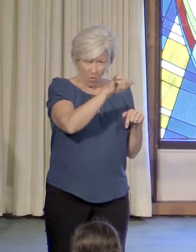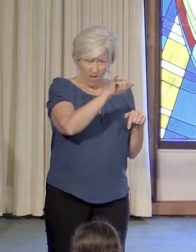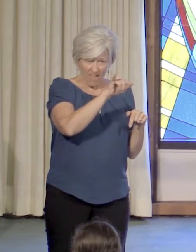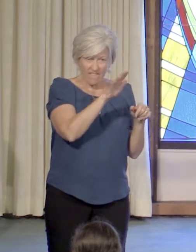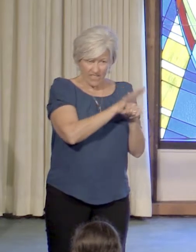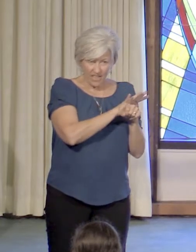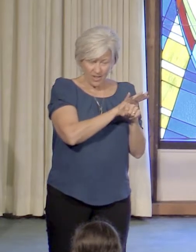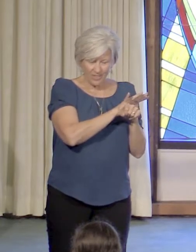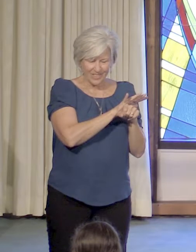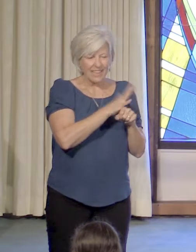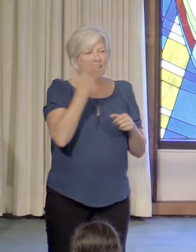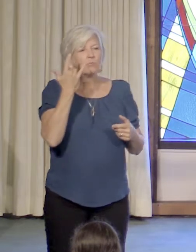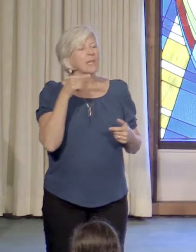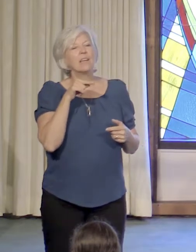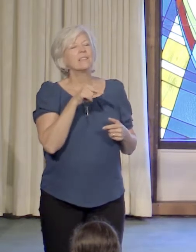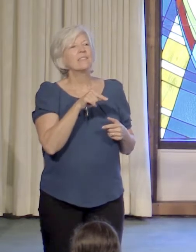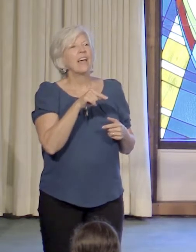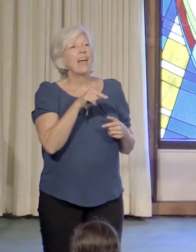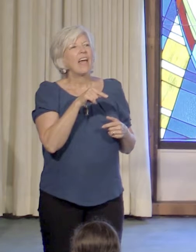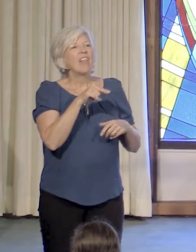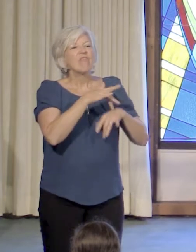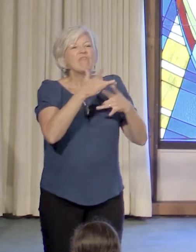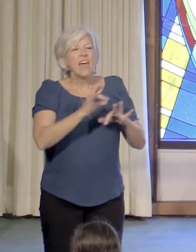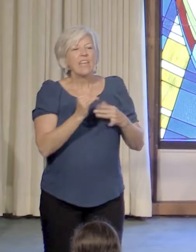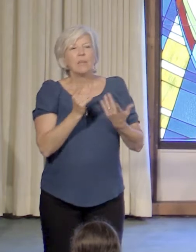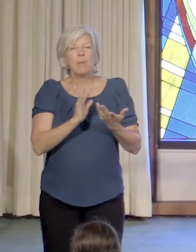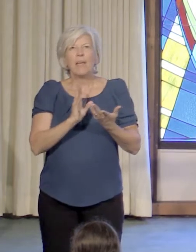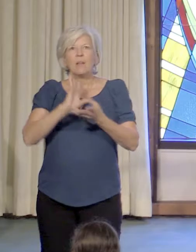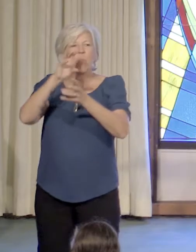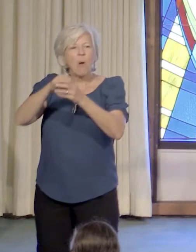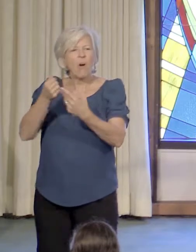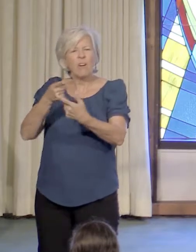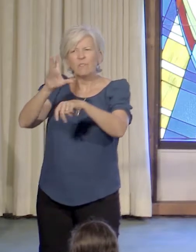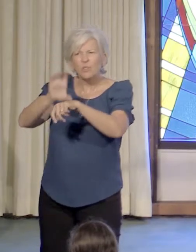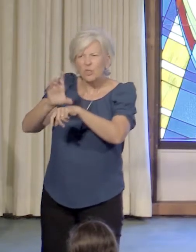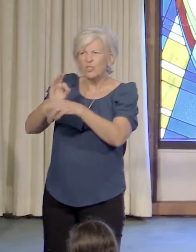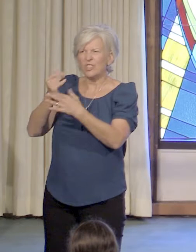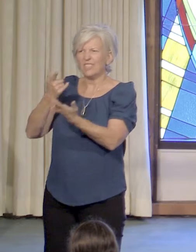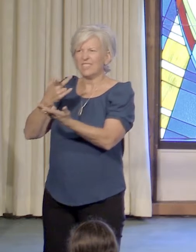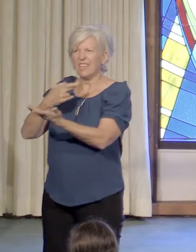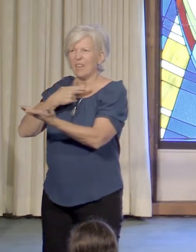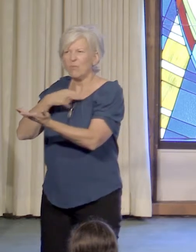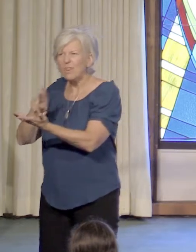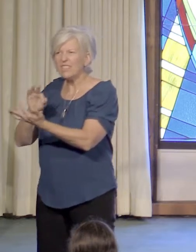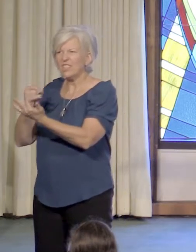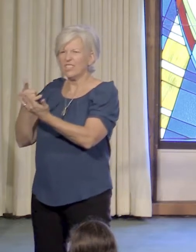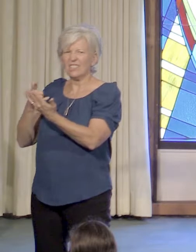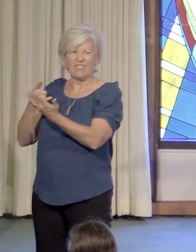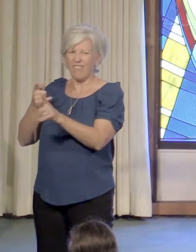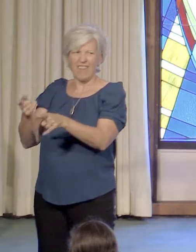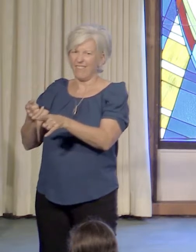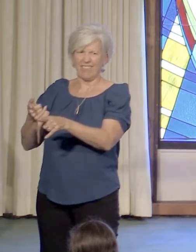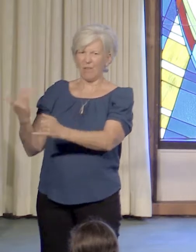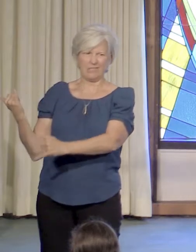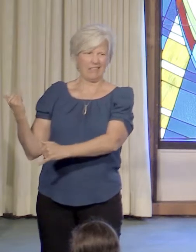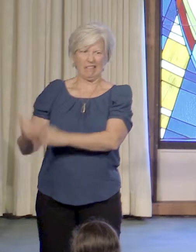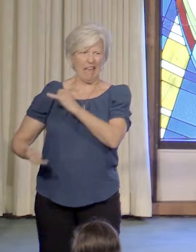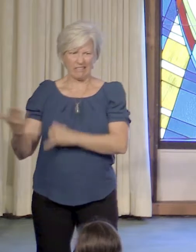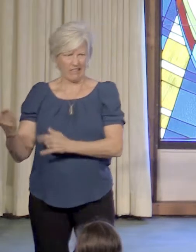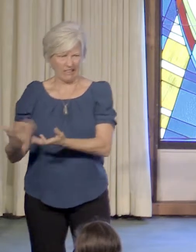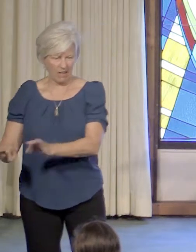it's because they've been part of churches and of religious traditions where that was the last thing on the menu,